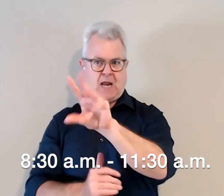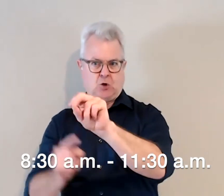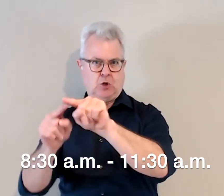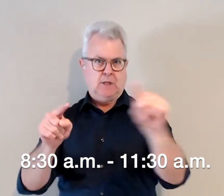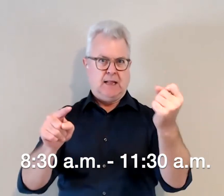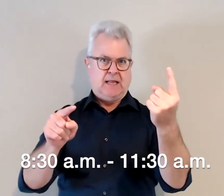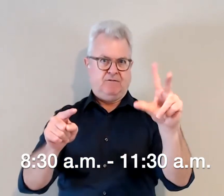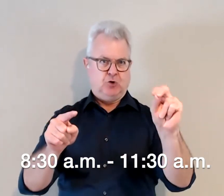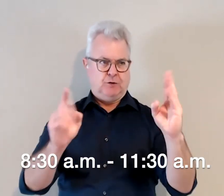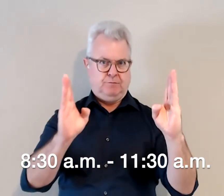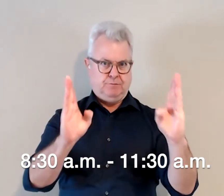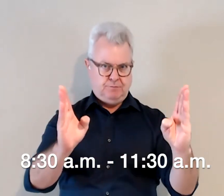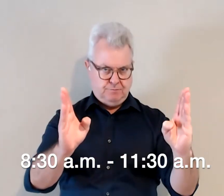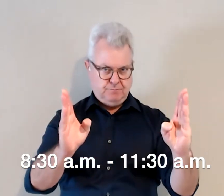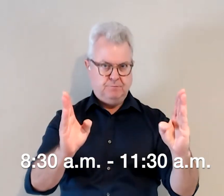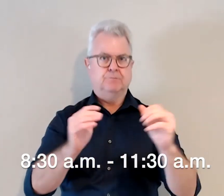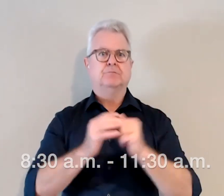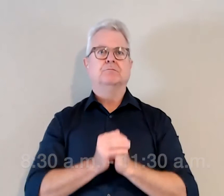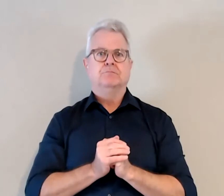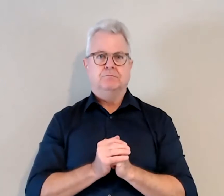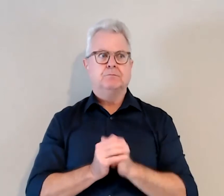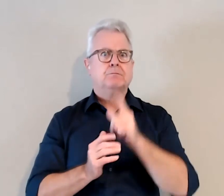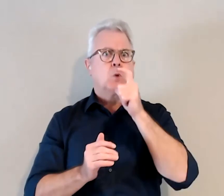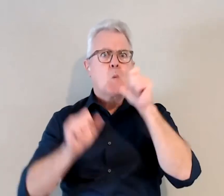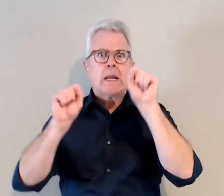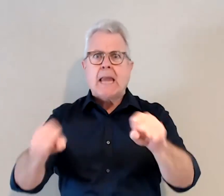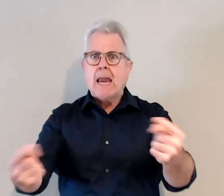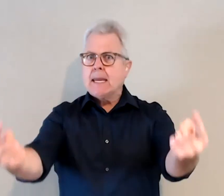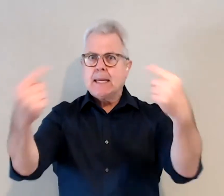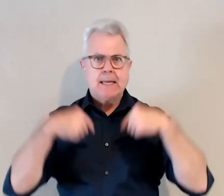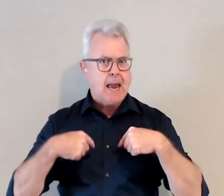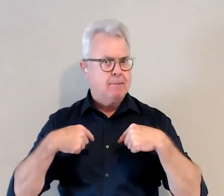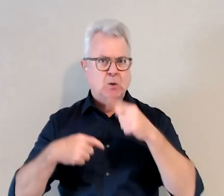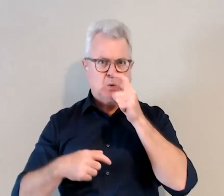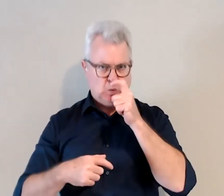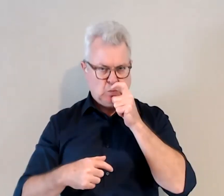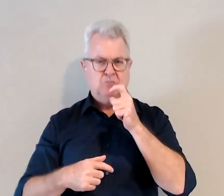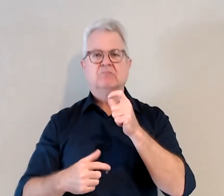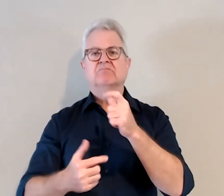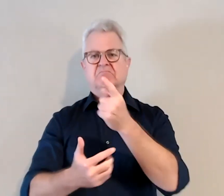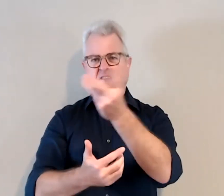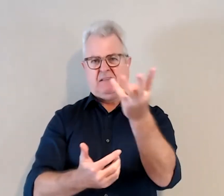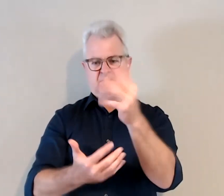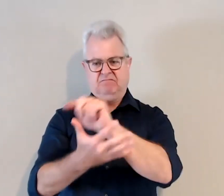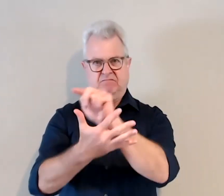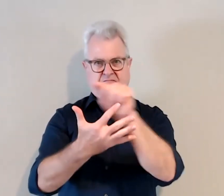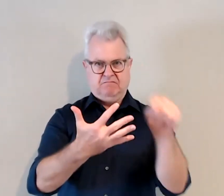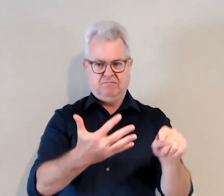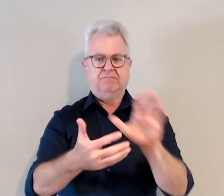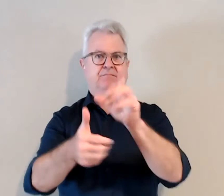morning. Remember, 8:30 to 11:30 in the morning. Who is eligible to come get that booster? There are